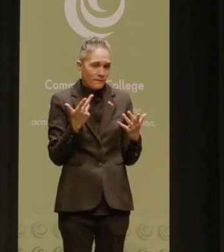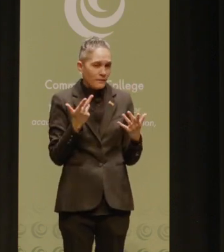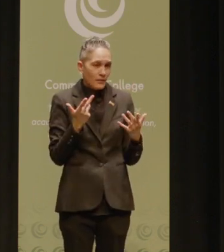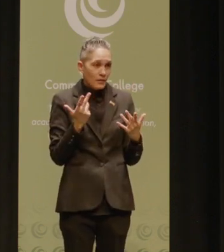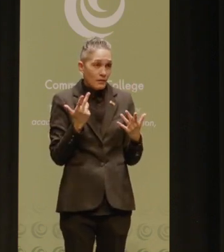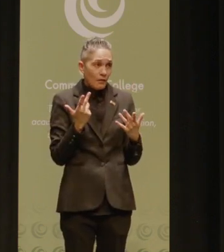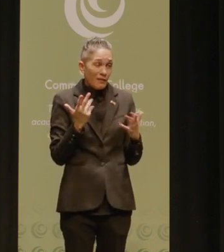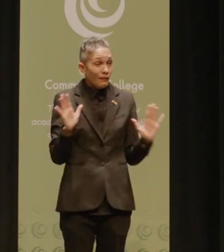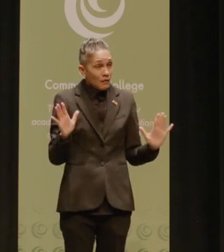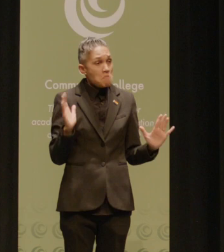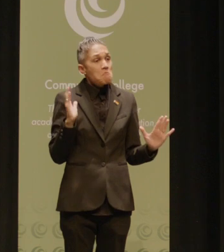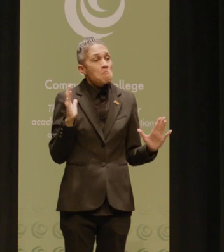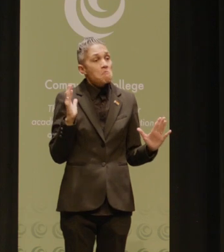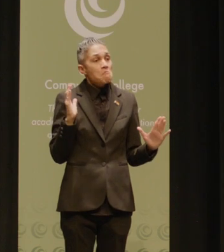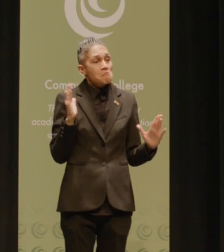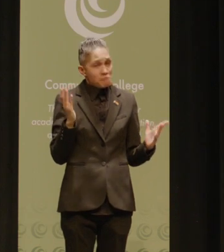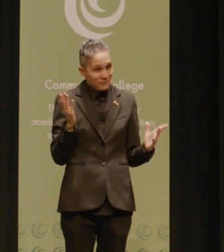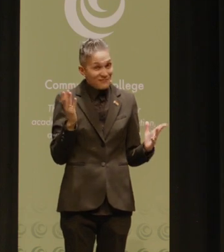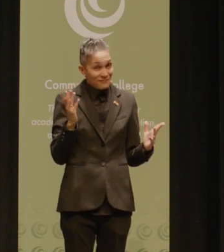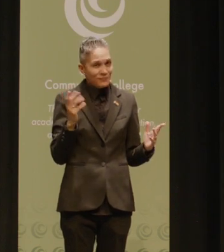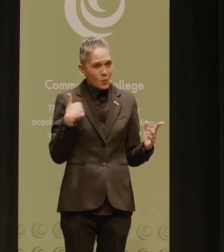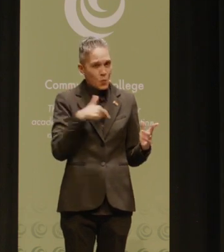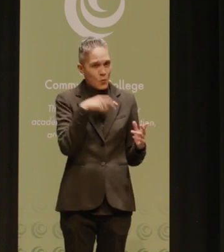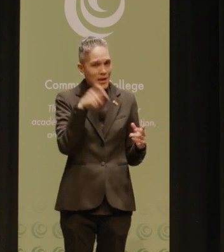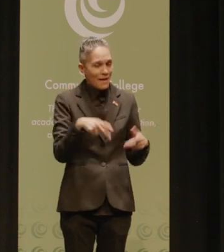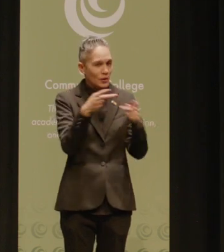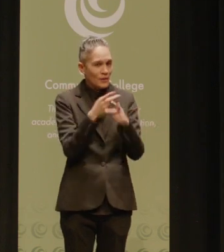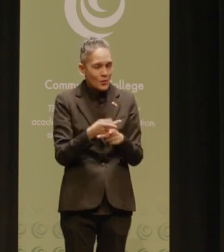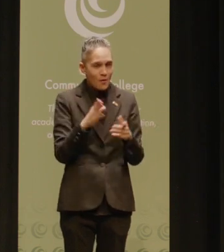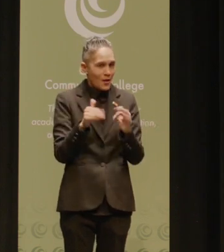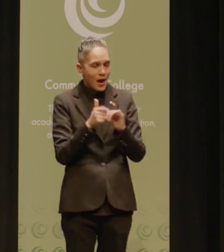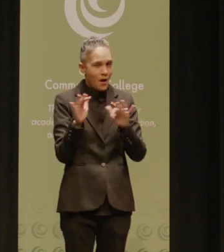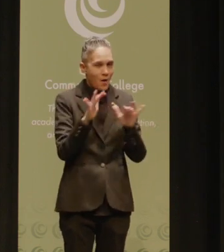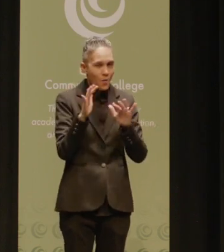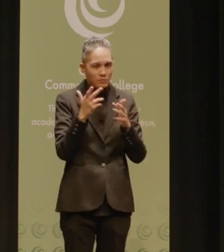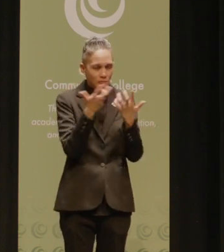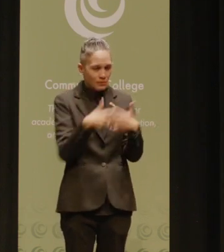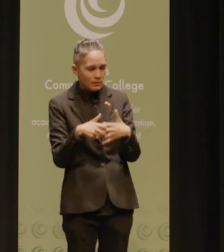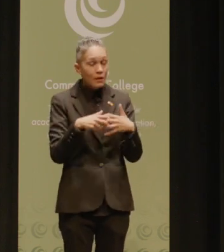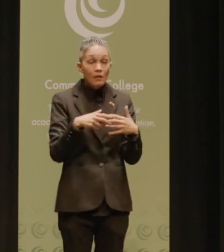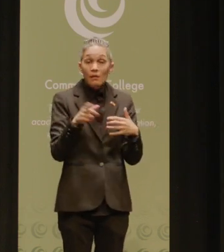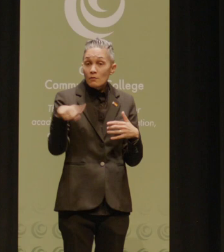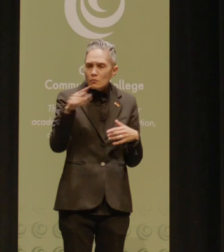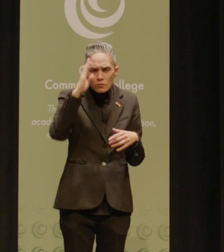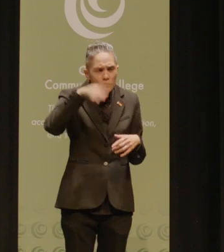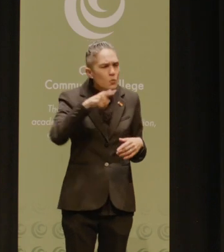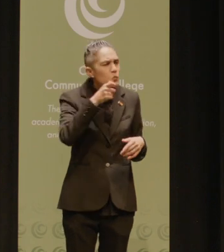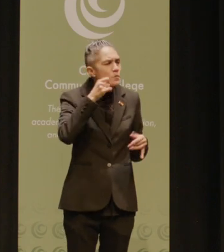That eventually will have to figure out how we're gonna do this. So I'm, as they say, do any of you play poker?